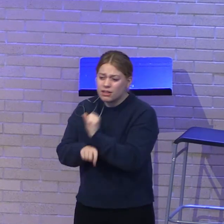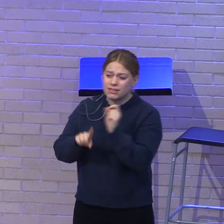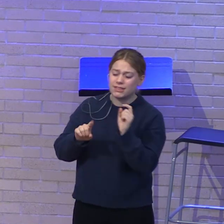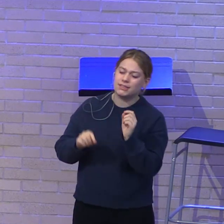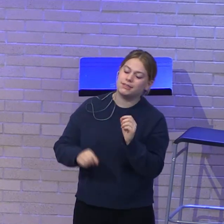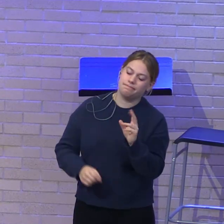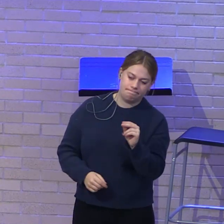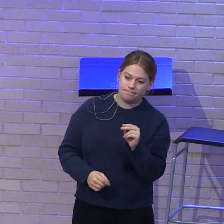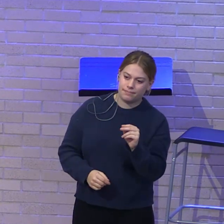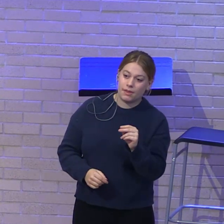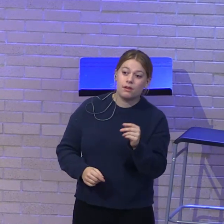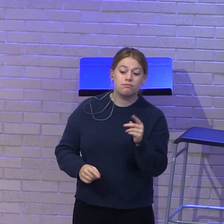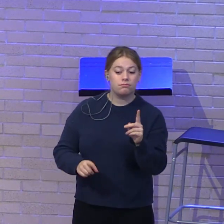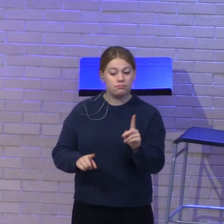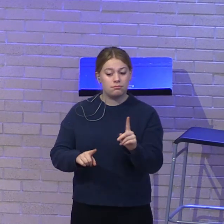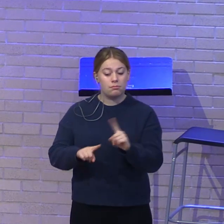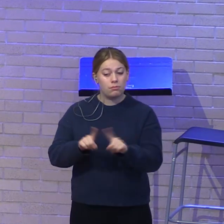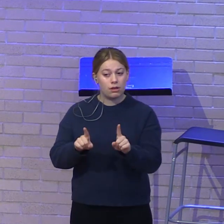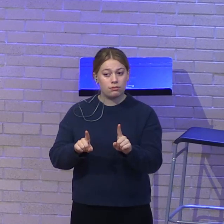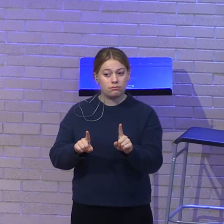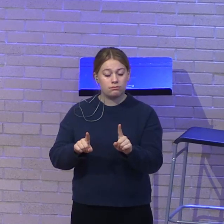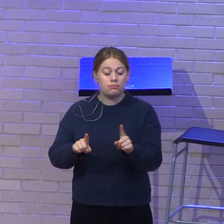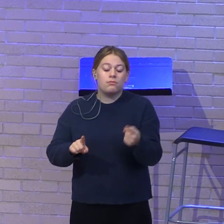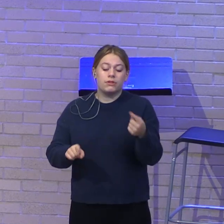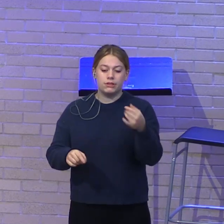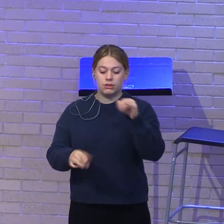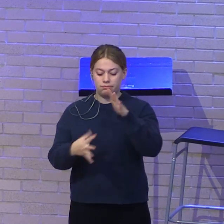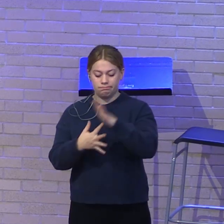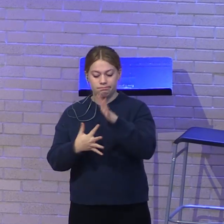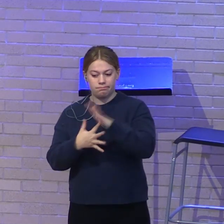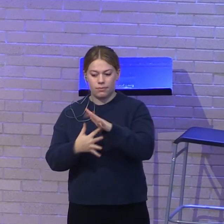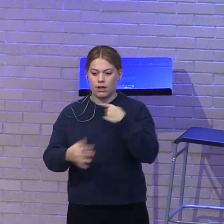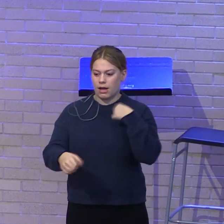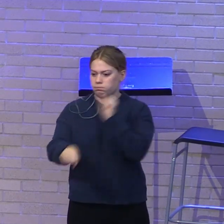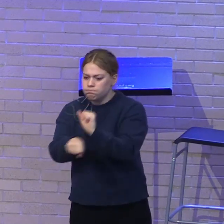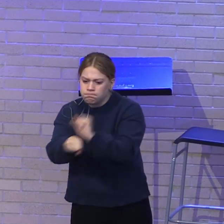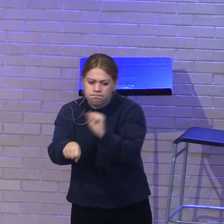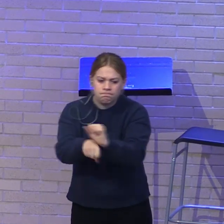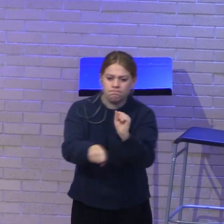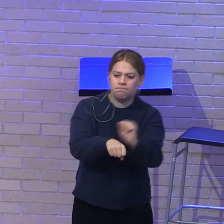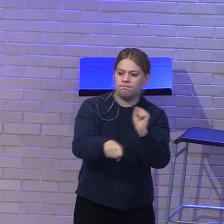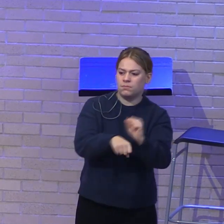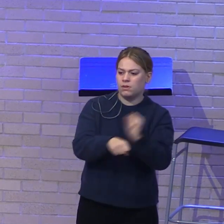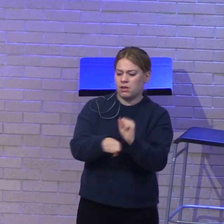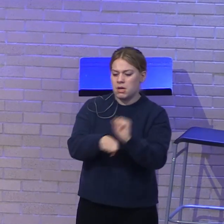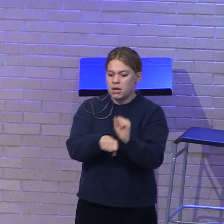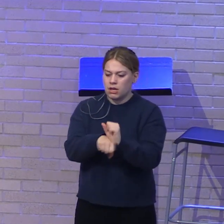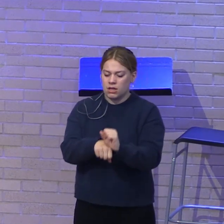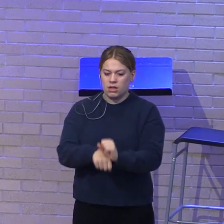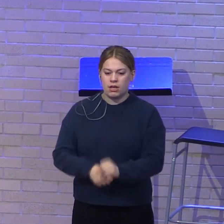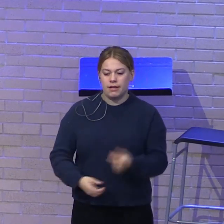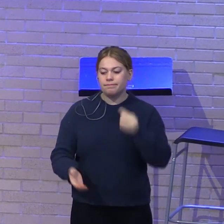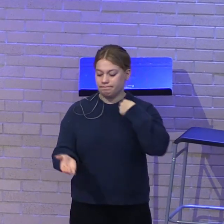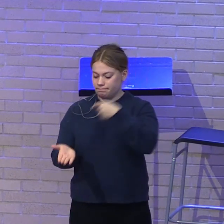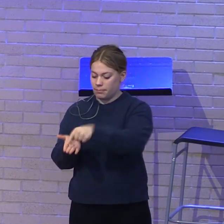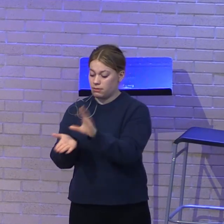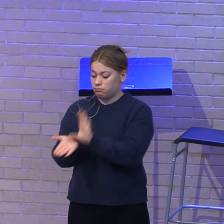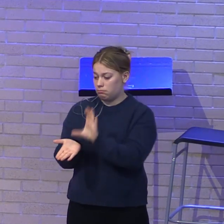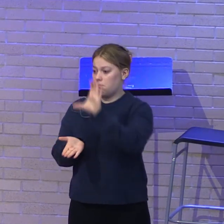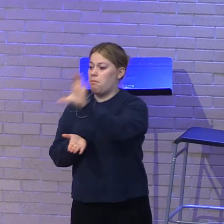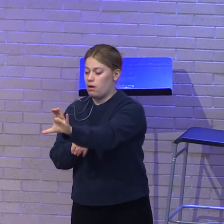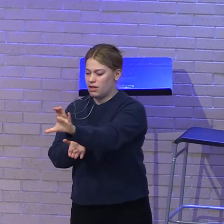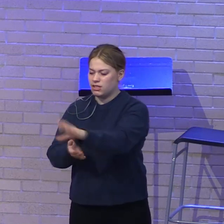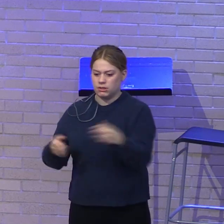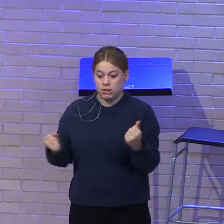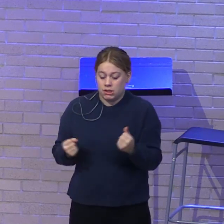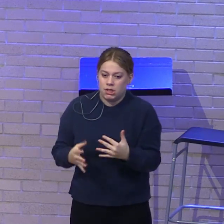year of high school, I got a job, I worked a ridiculous amount, I paid for the whole thing. It was really scary, and it was a